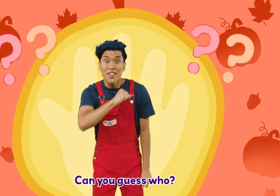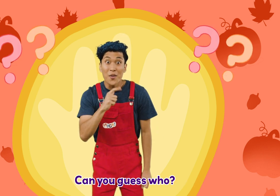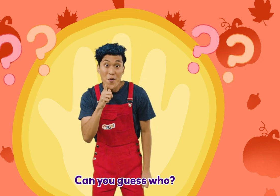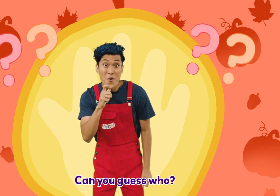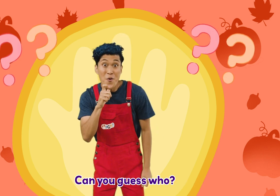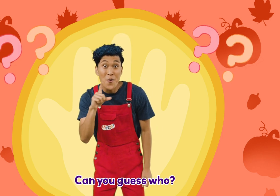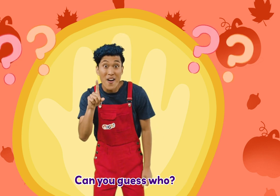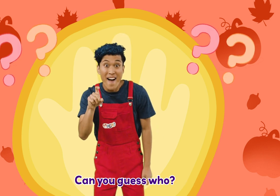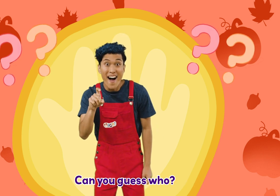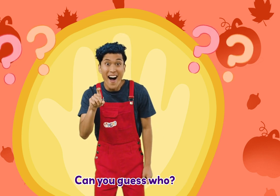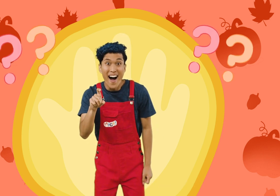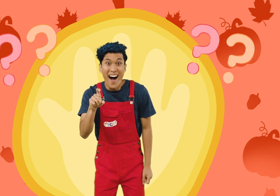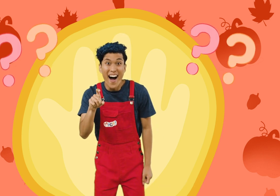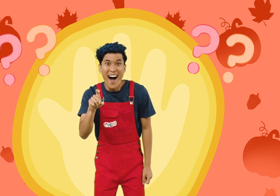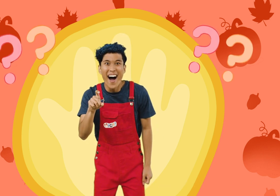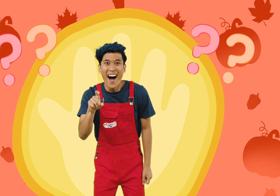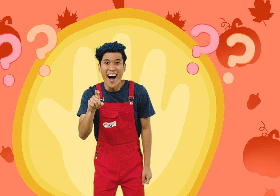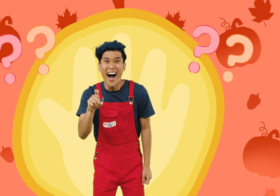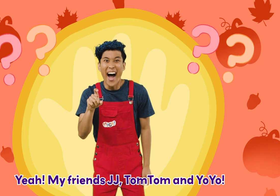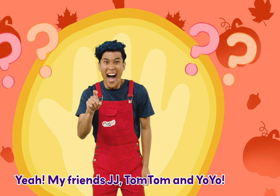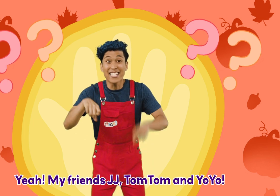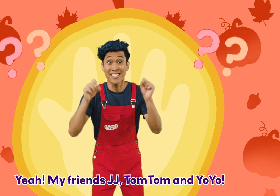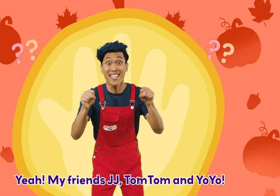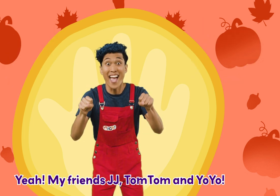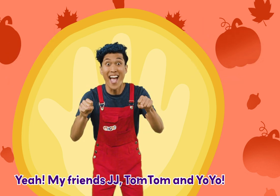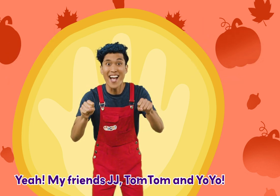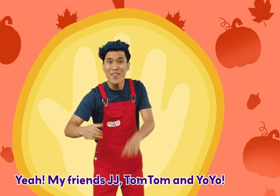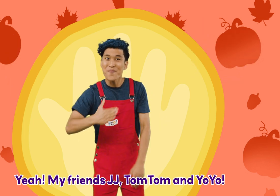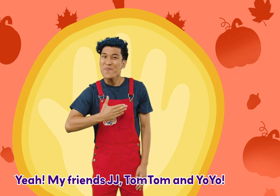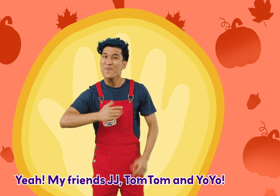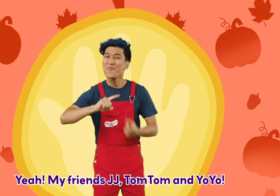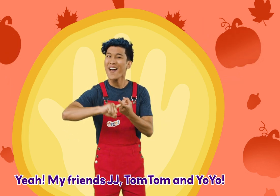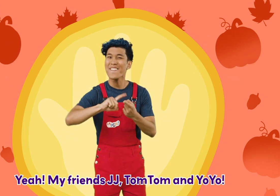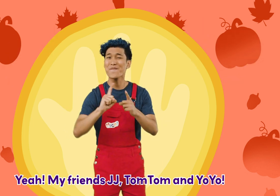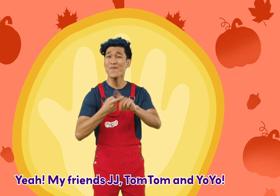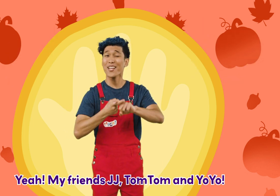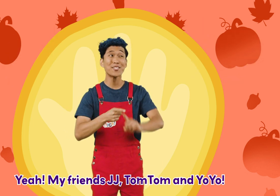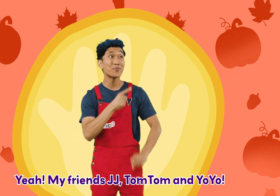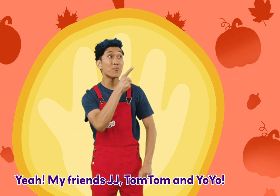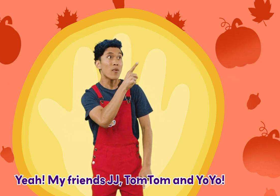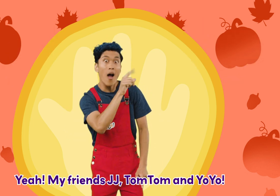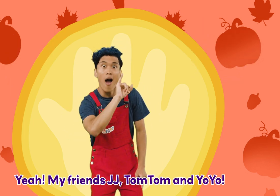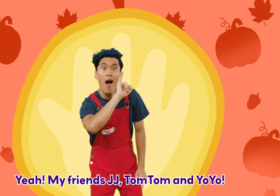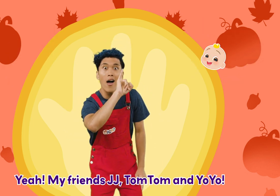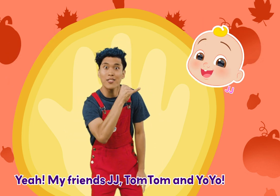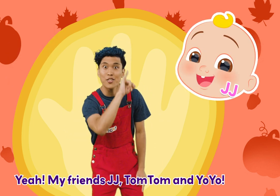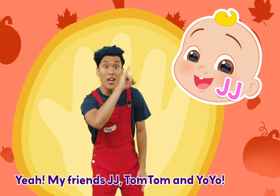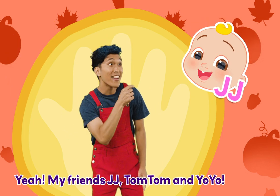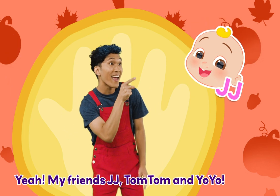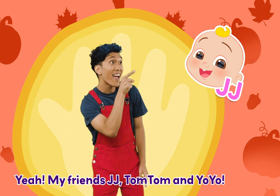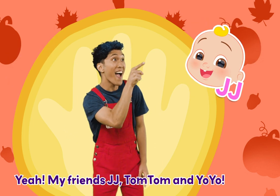Yeah, my friends, JJ?